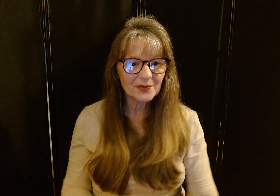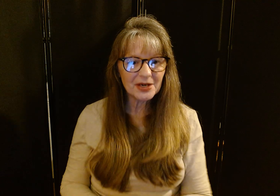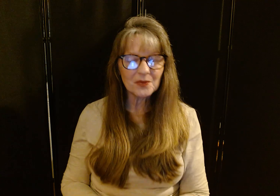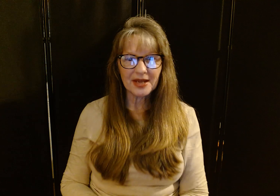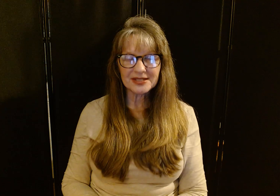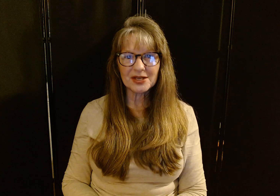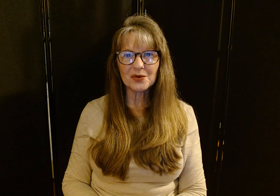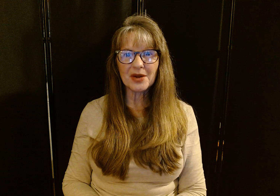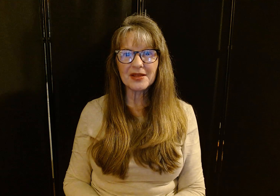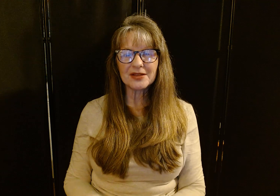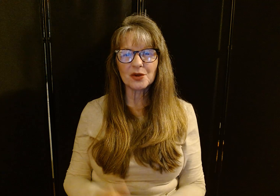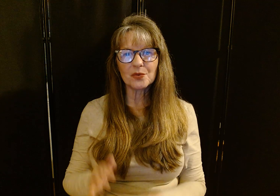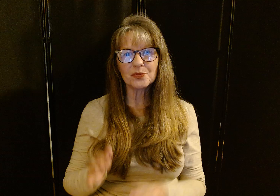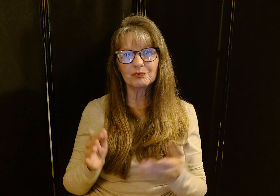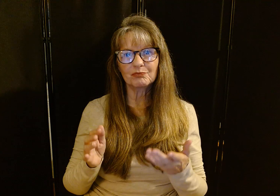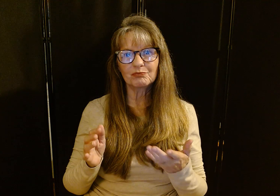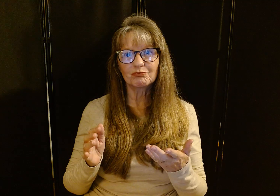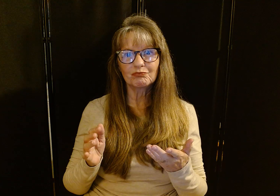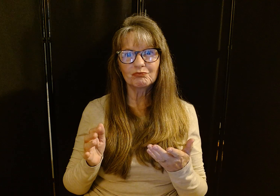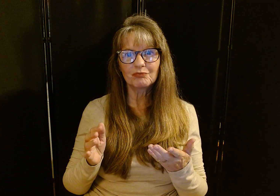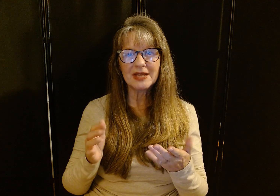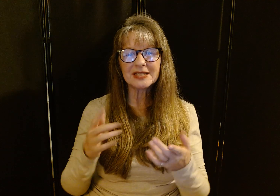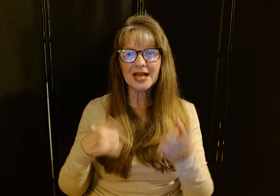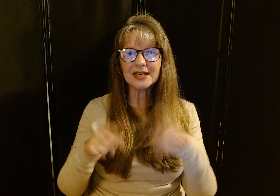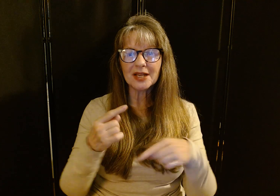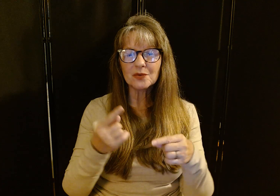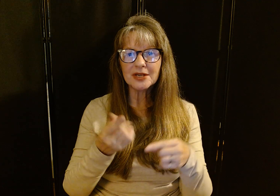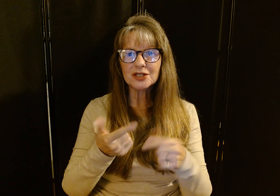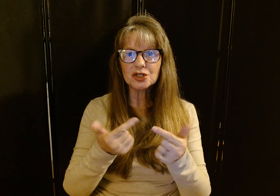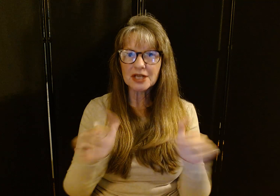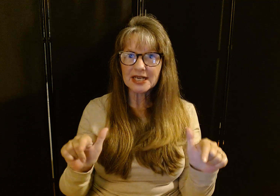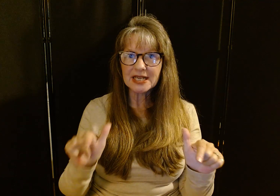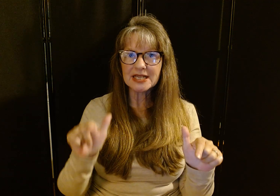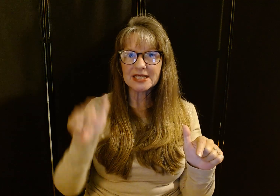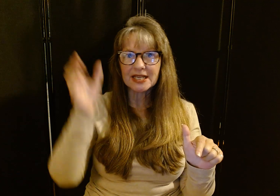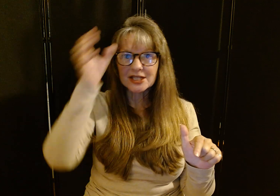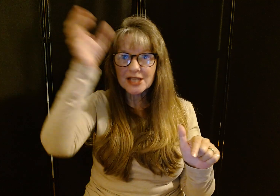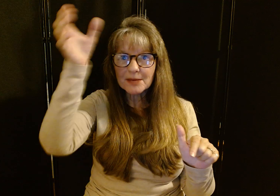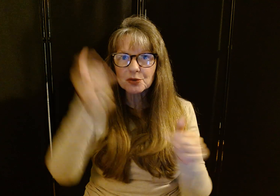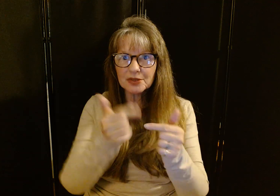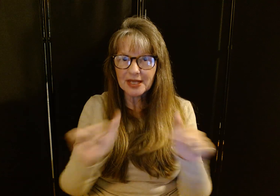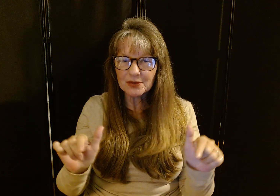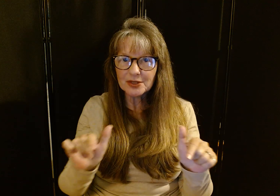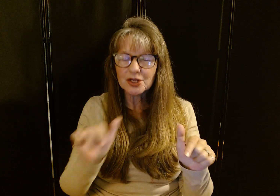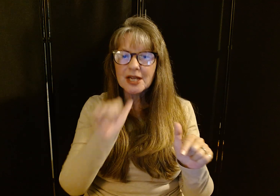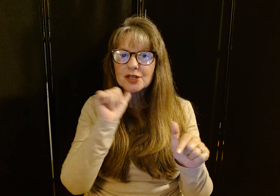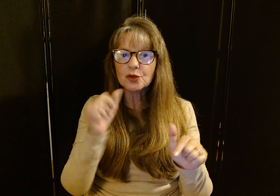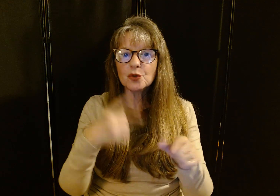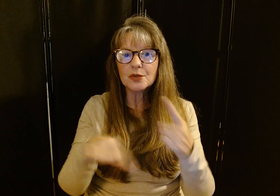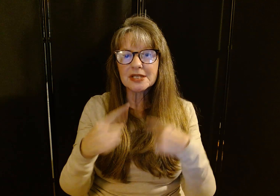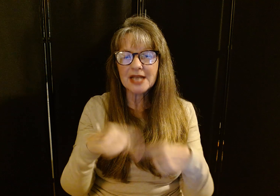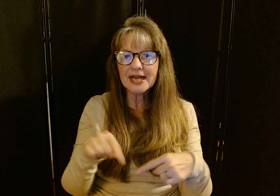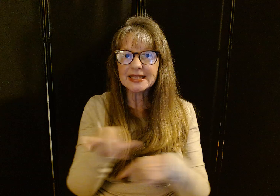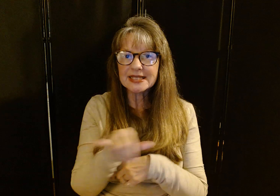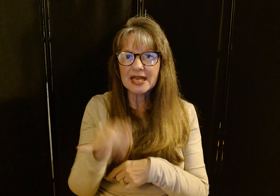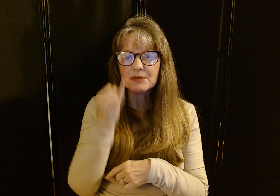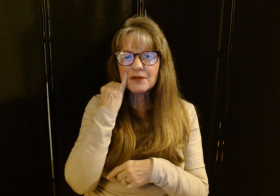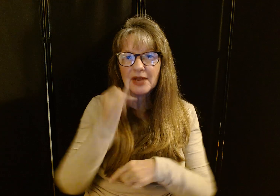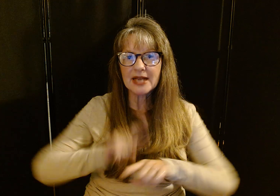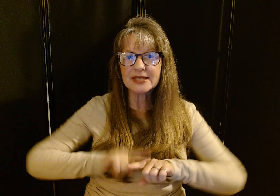anyway, so in sign language, it is a conceptual language, and so you would assign it the same if it has a